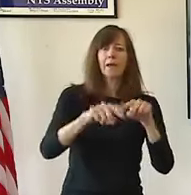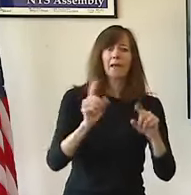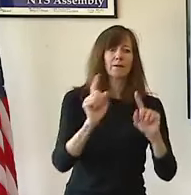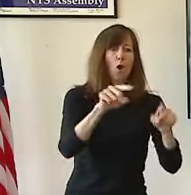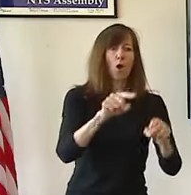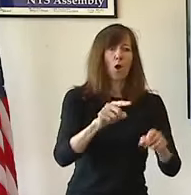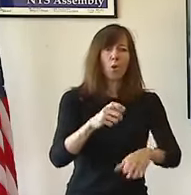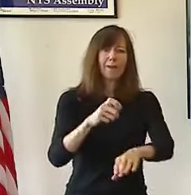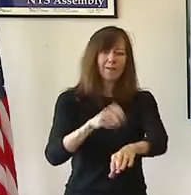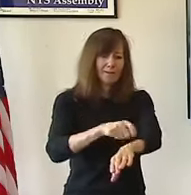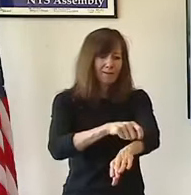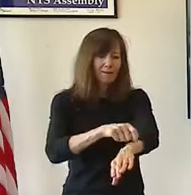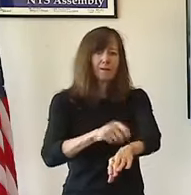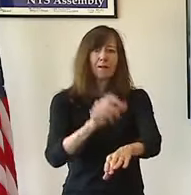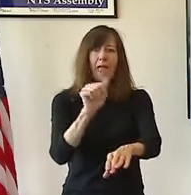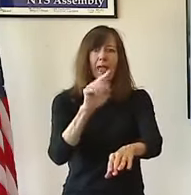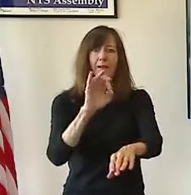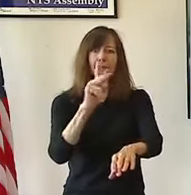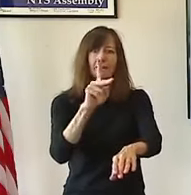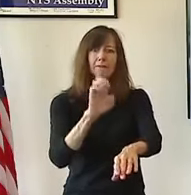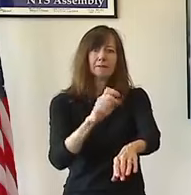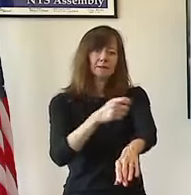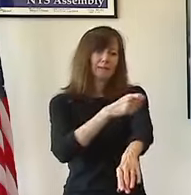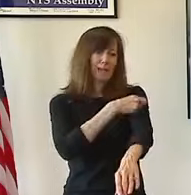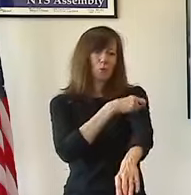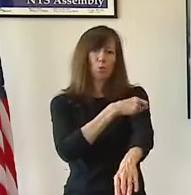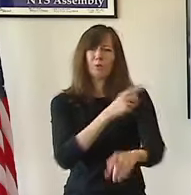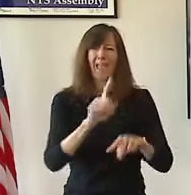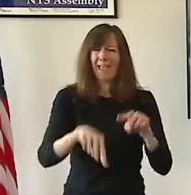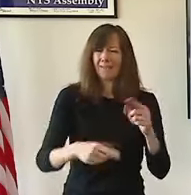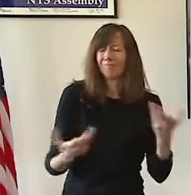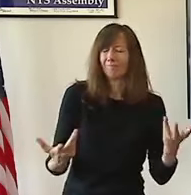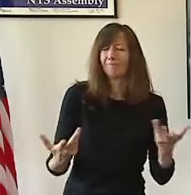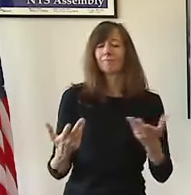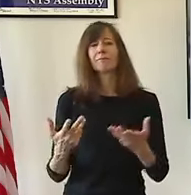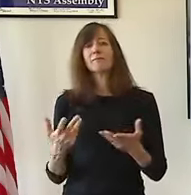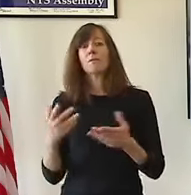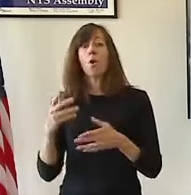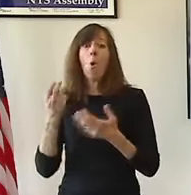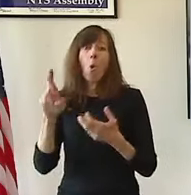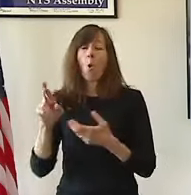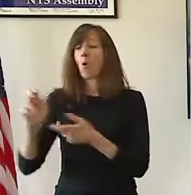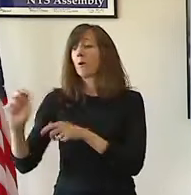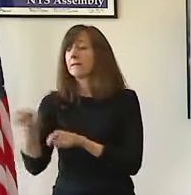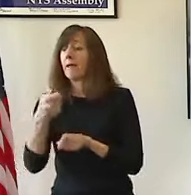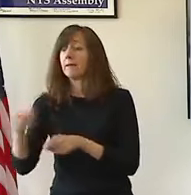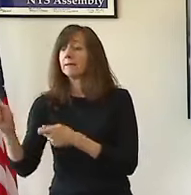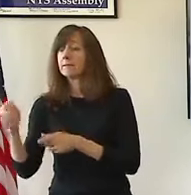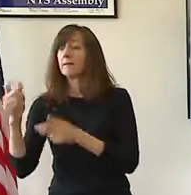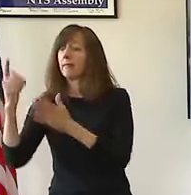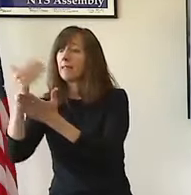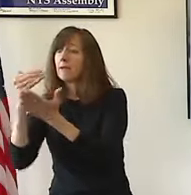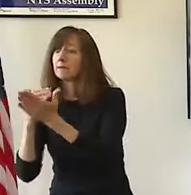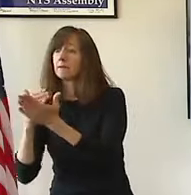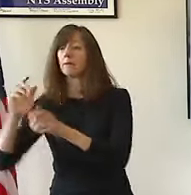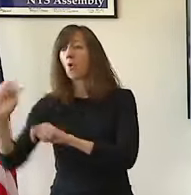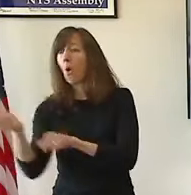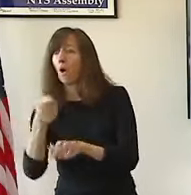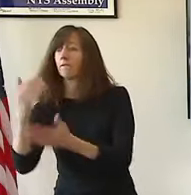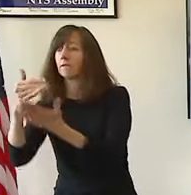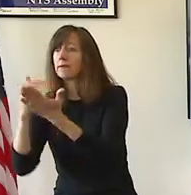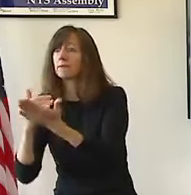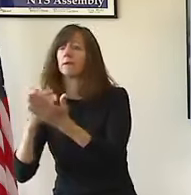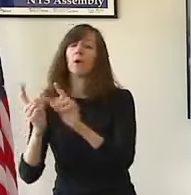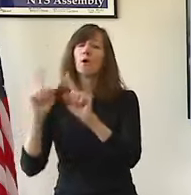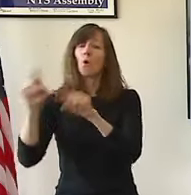questions that I think public health officials can make with business owners. We can have a tennis lesson and a golf lesson and go to the beach, but you can't have